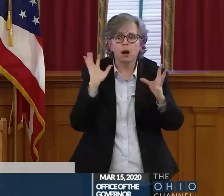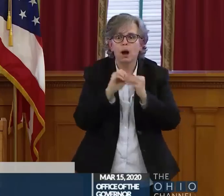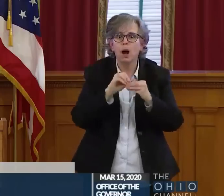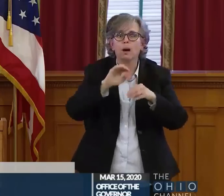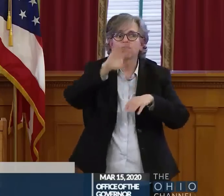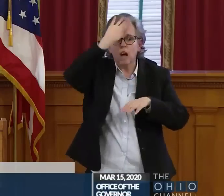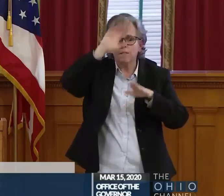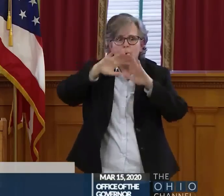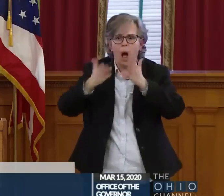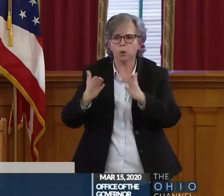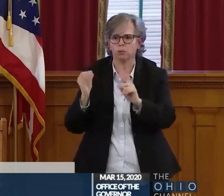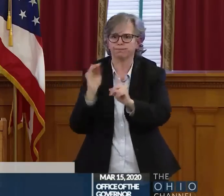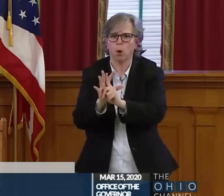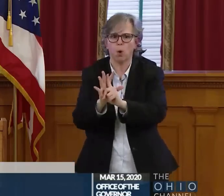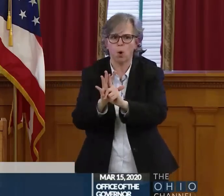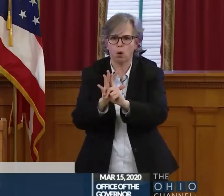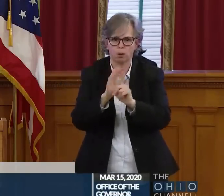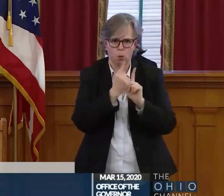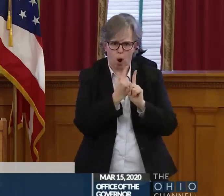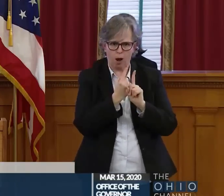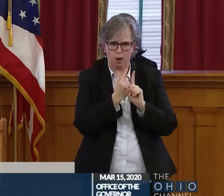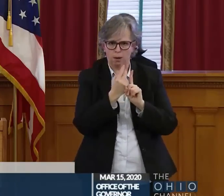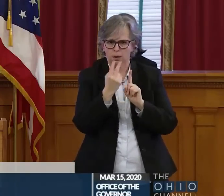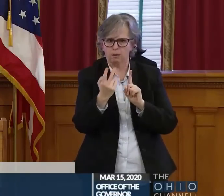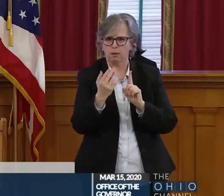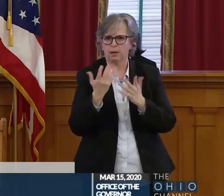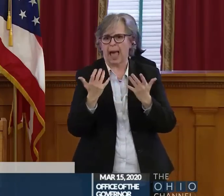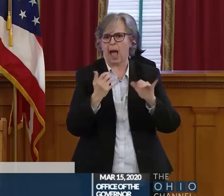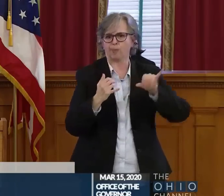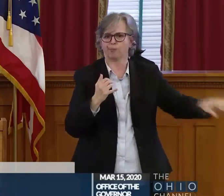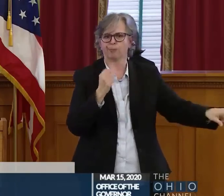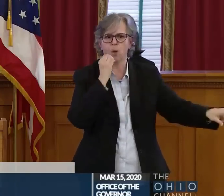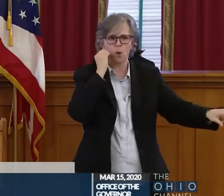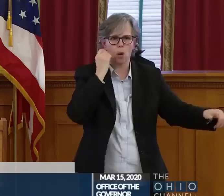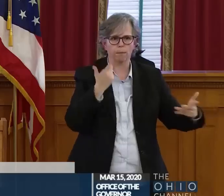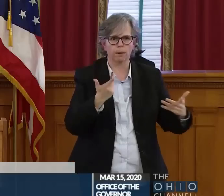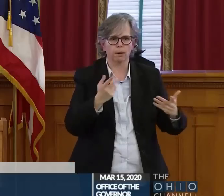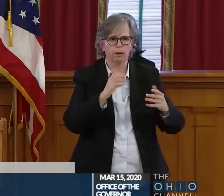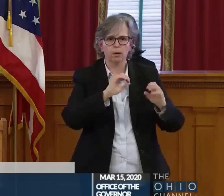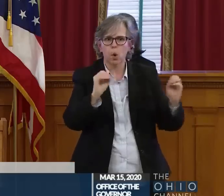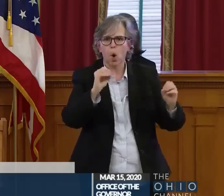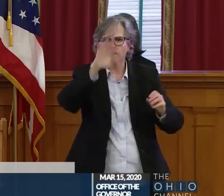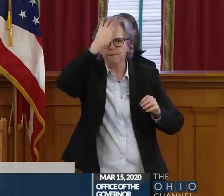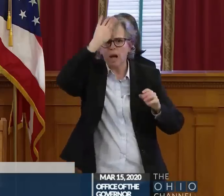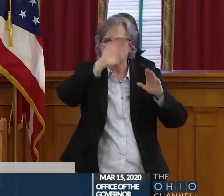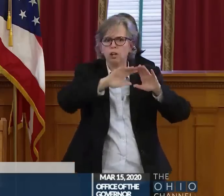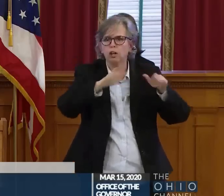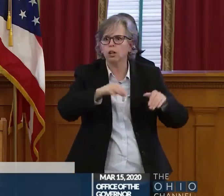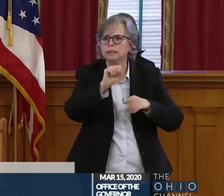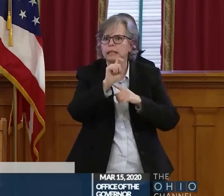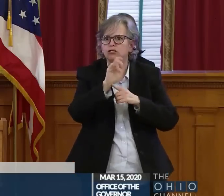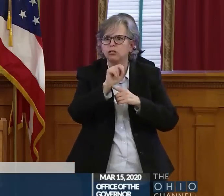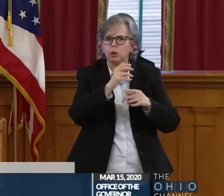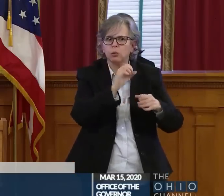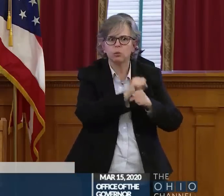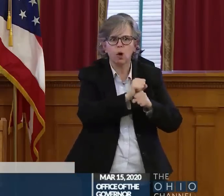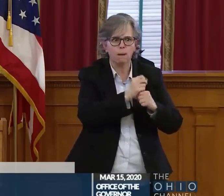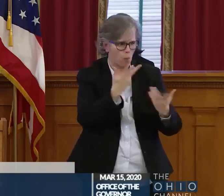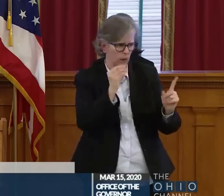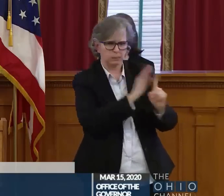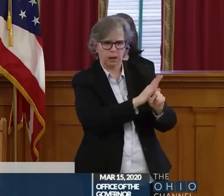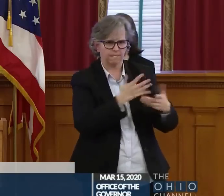home for 14 days. Now we don't have a fire station up and going. We saw this in Washington already from those